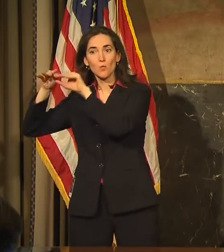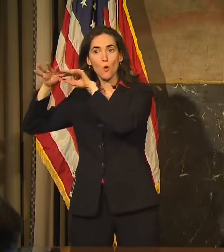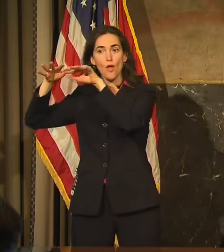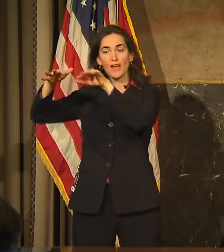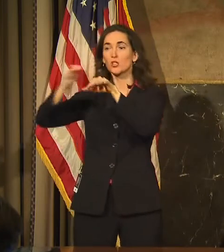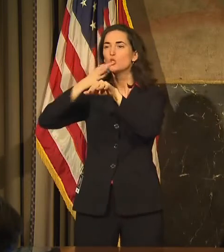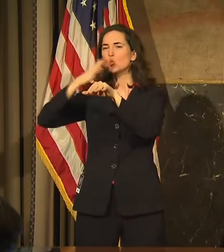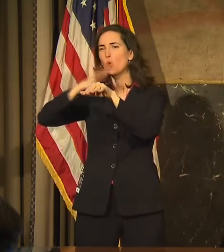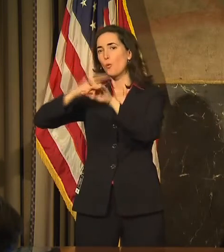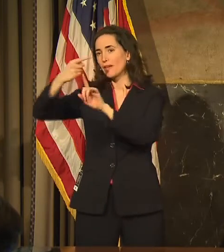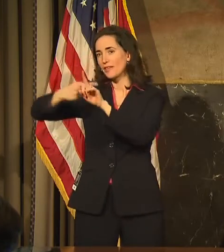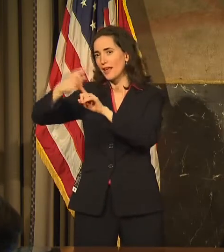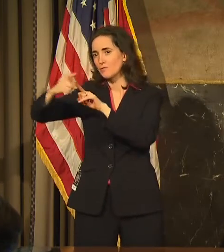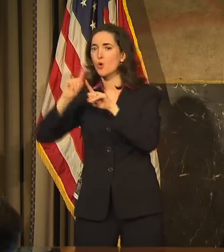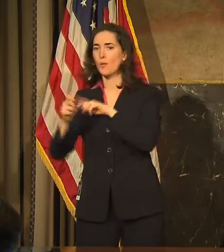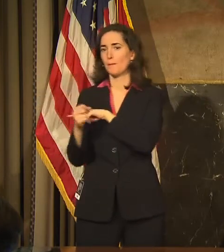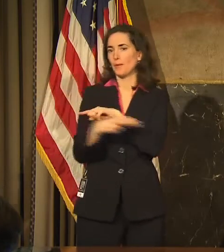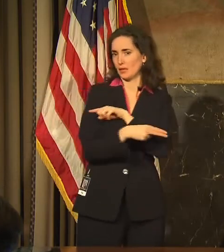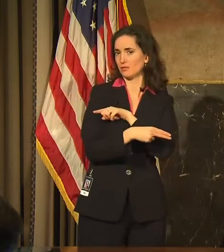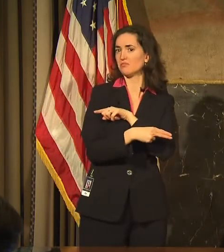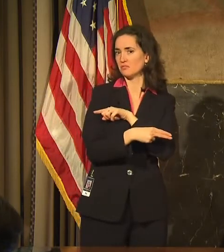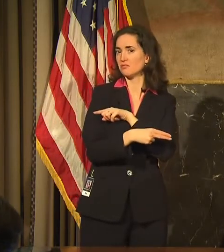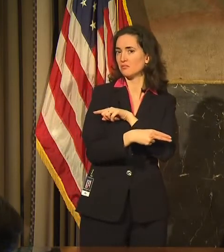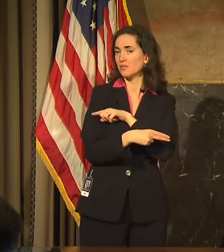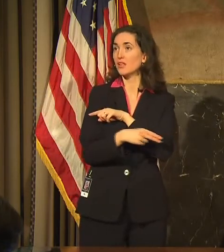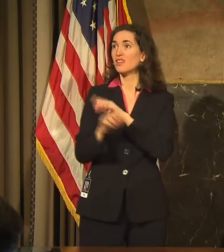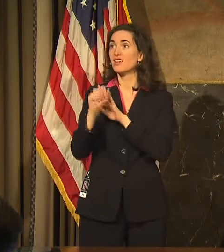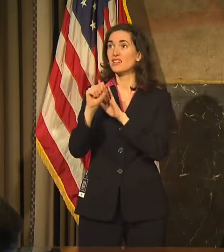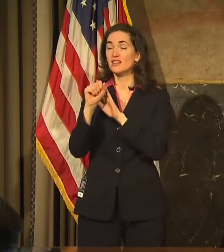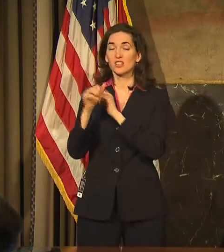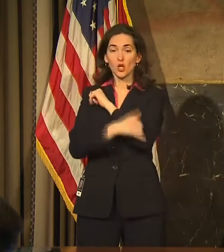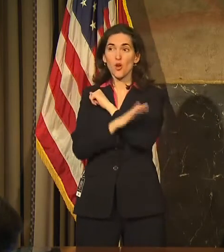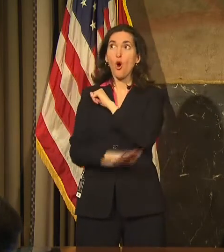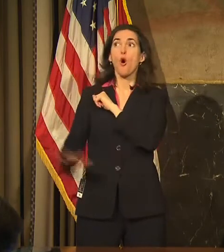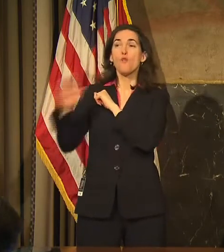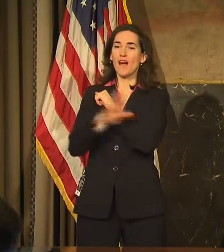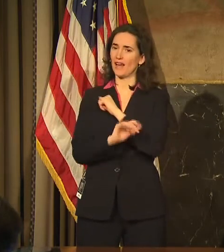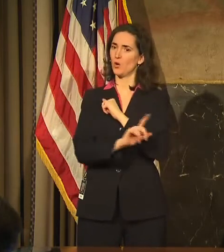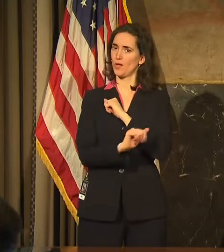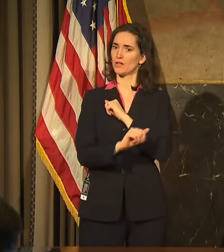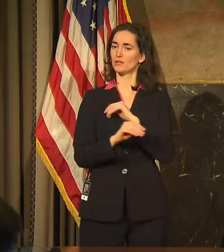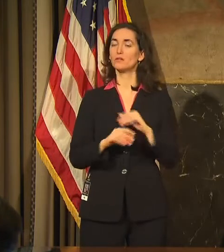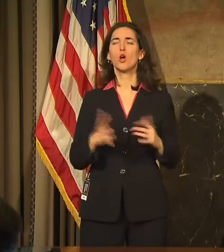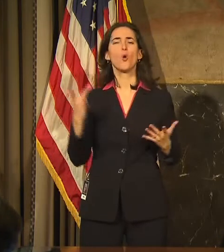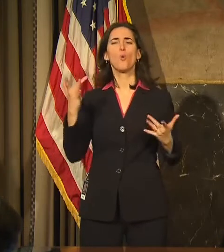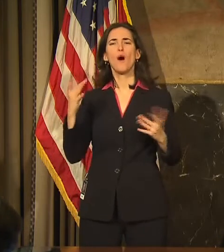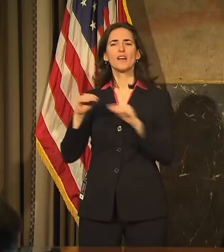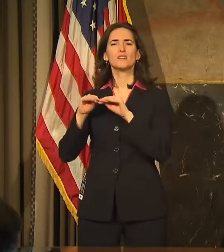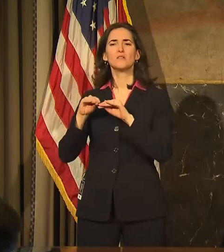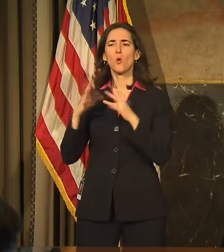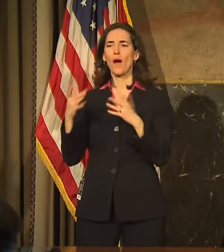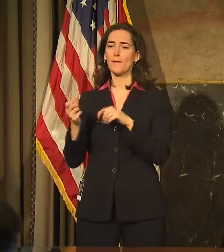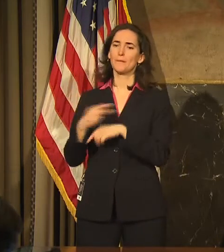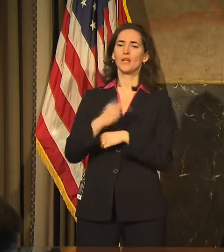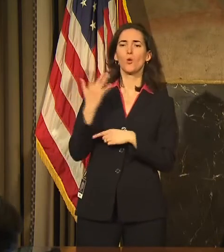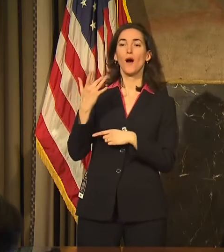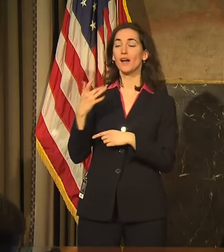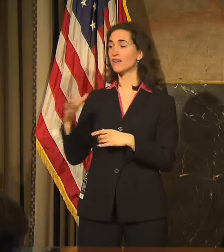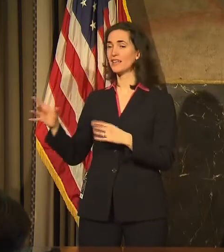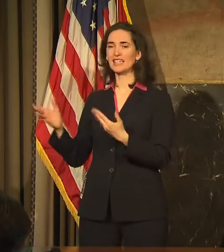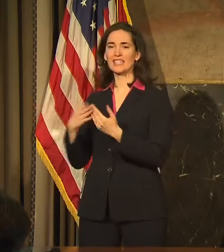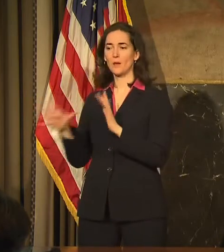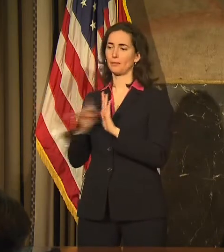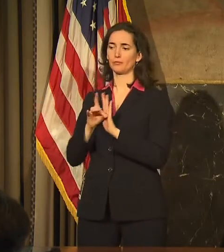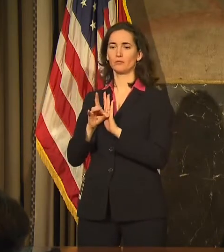here in Louisiana. The reason it makes a difference is because it is more easily transmitted. I think it's 50%